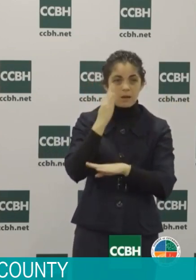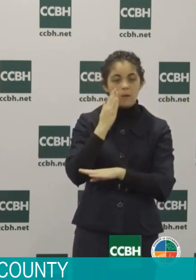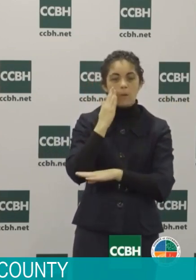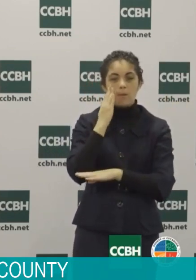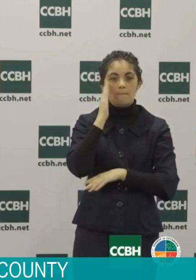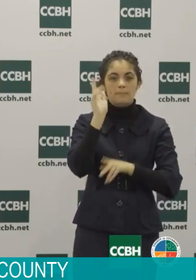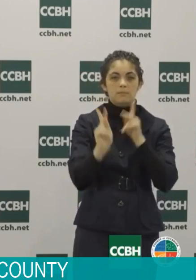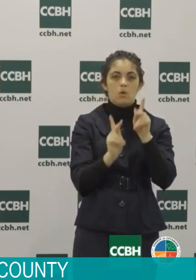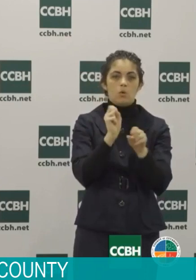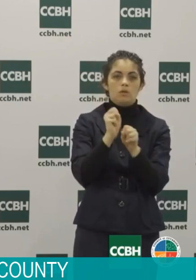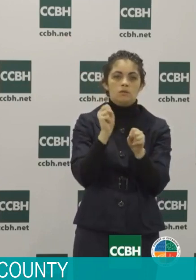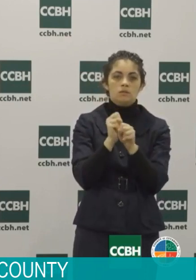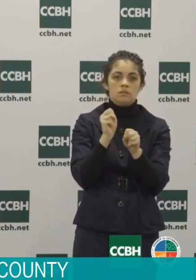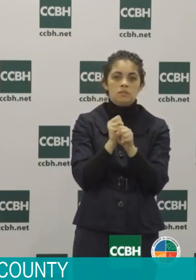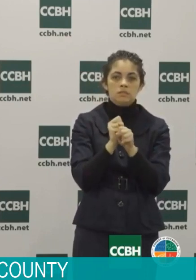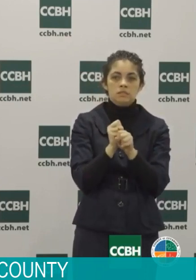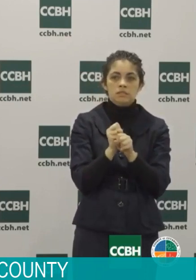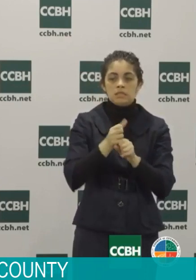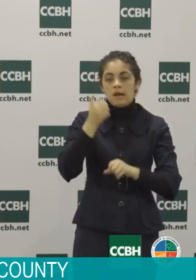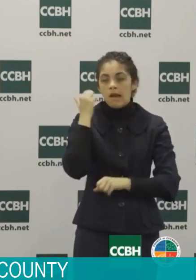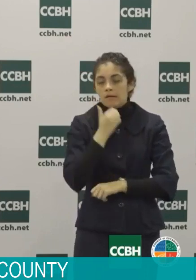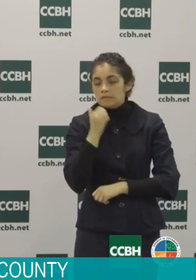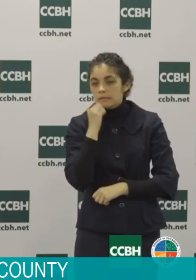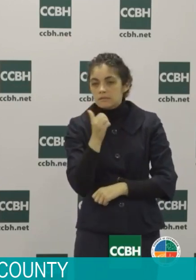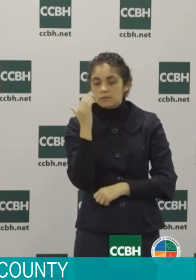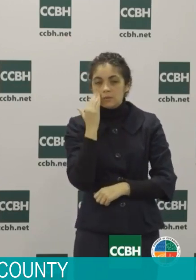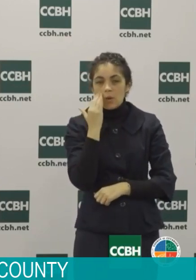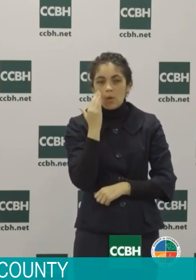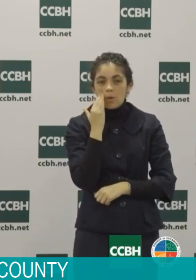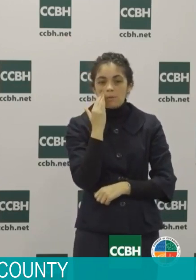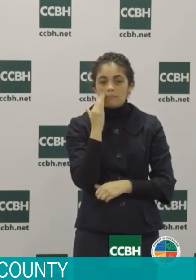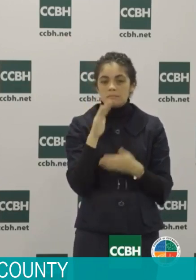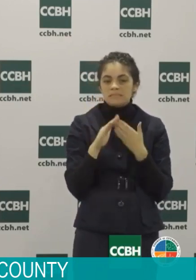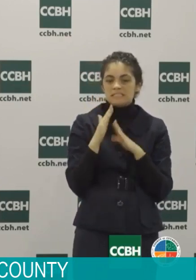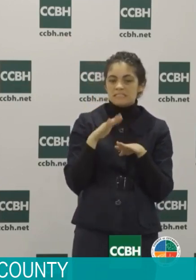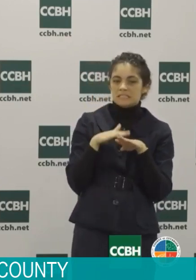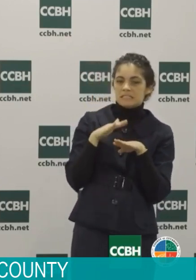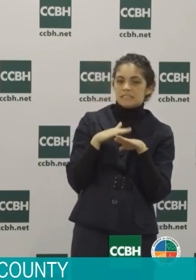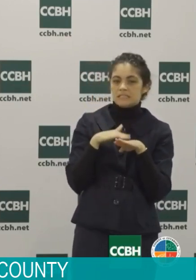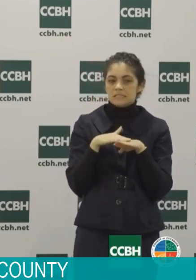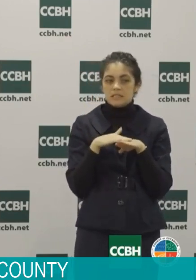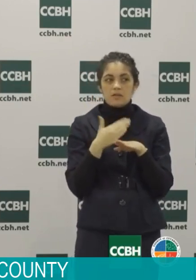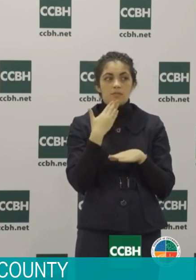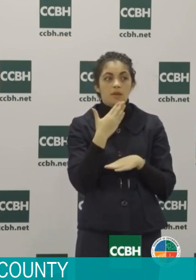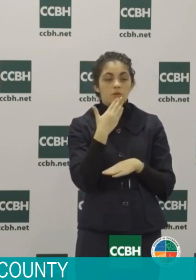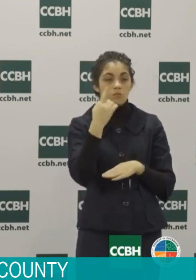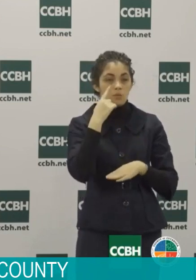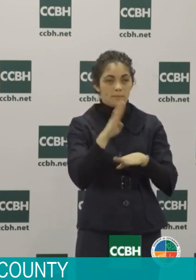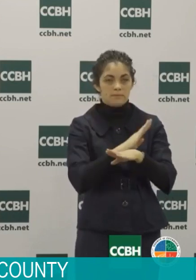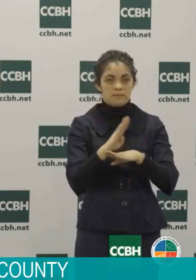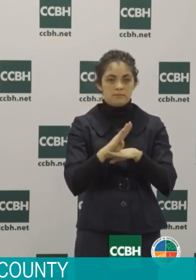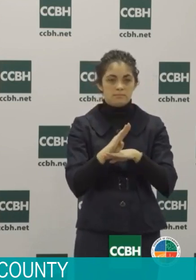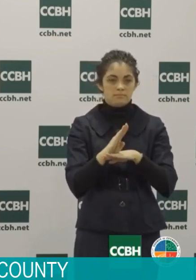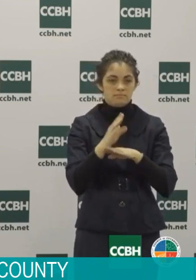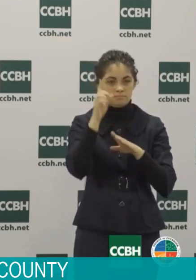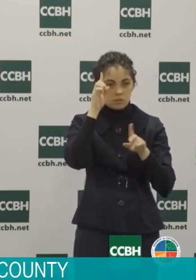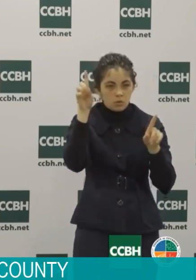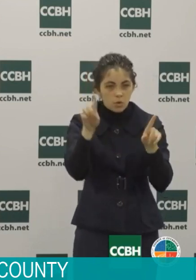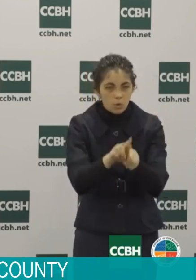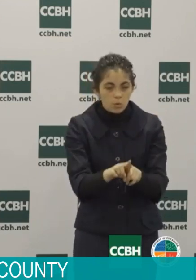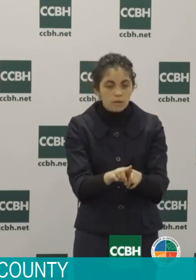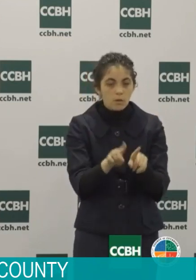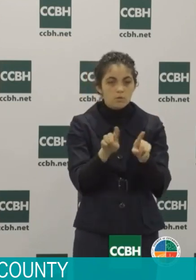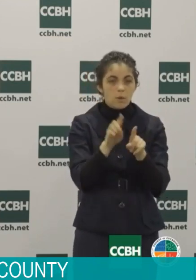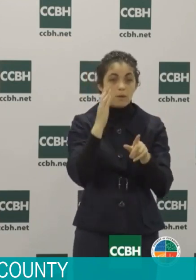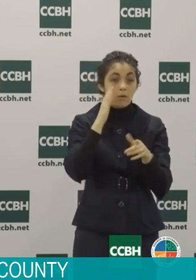working hard every day to try and err on the side of caution, and we appreciate businesses doing the same thing. This is a huge